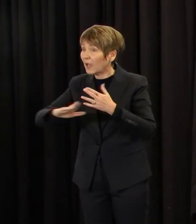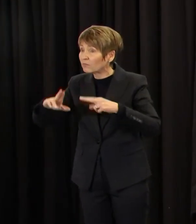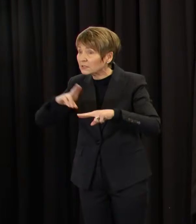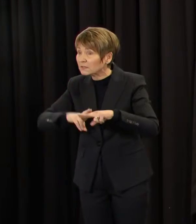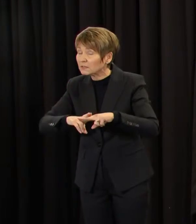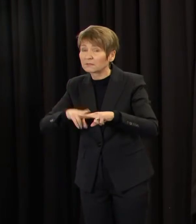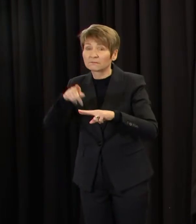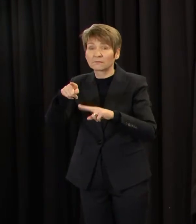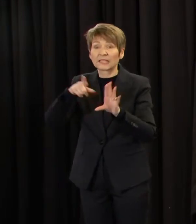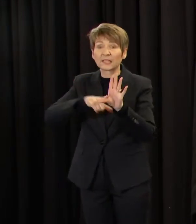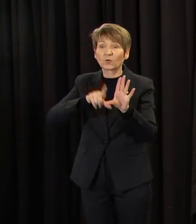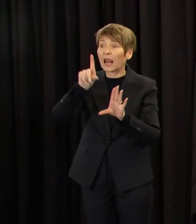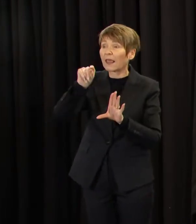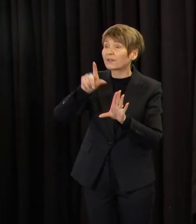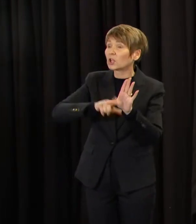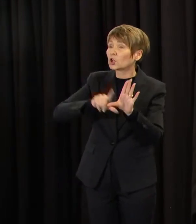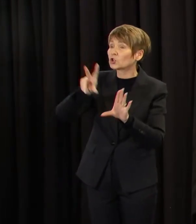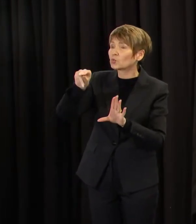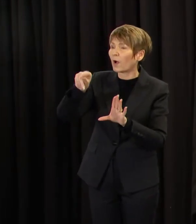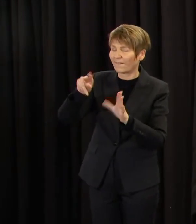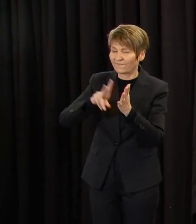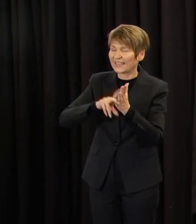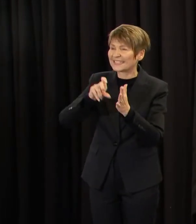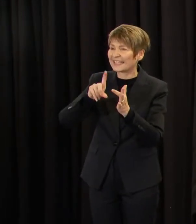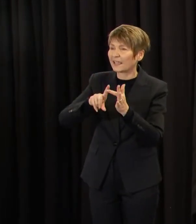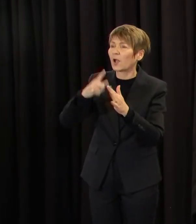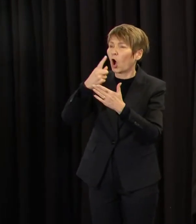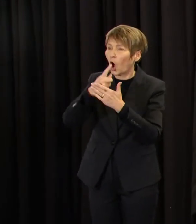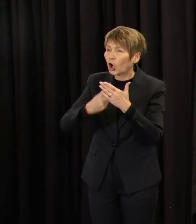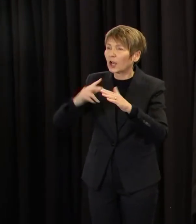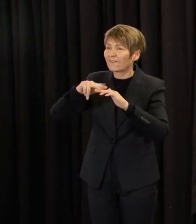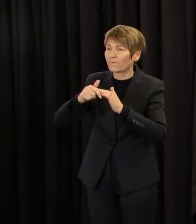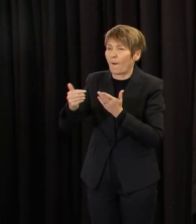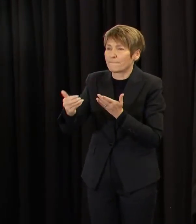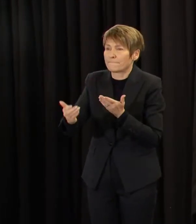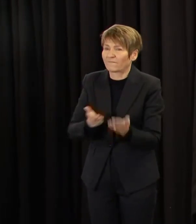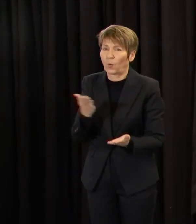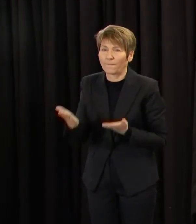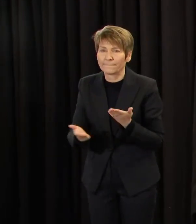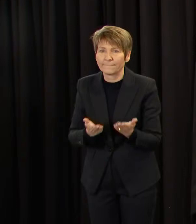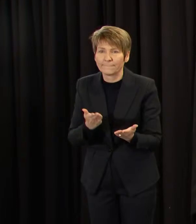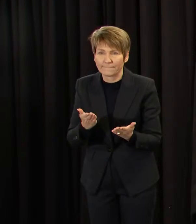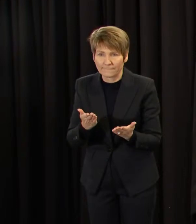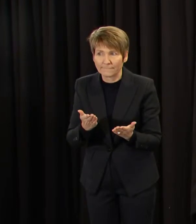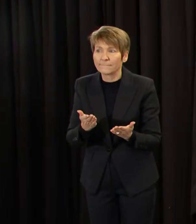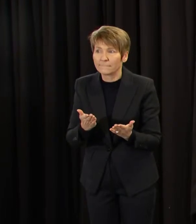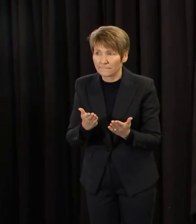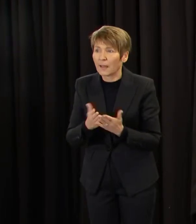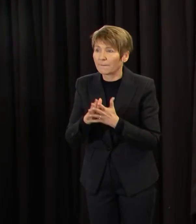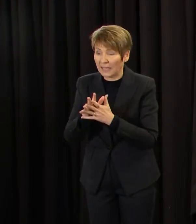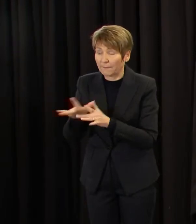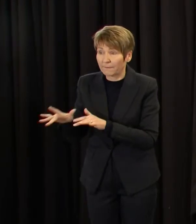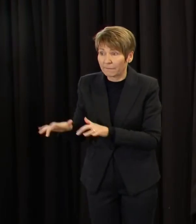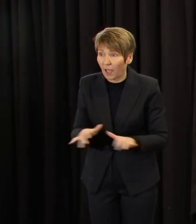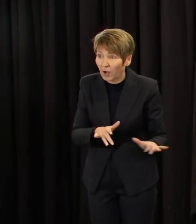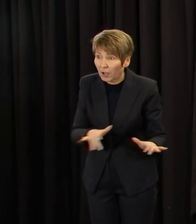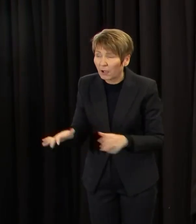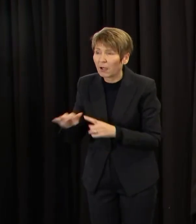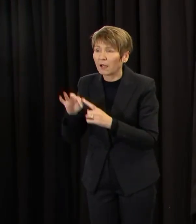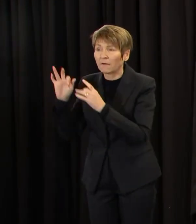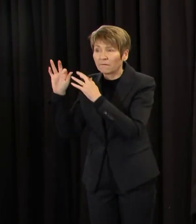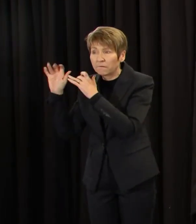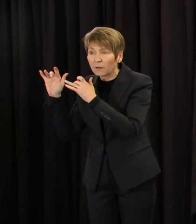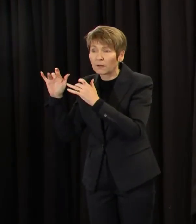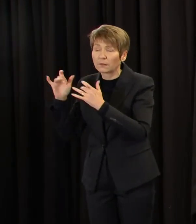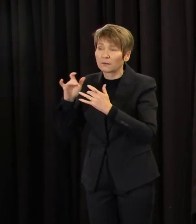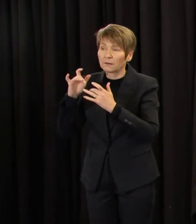Year 11 and 12 students on the performing SACs only, if you've got one of those due, get tested a couple of days before, get your negative test result, and you can